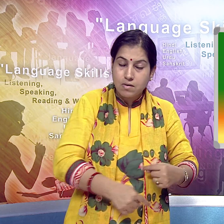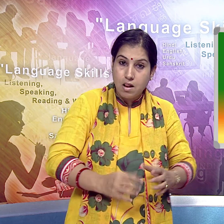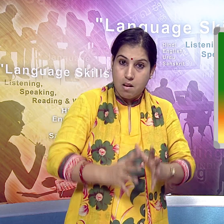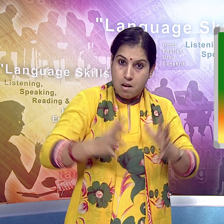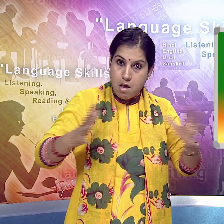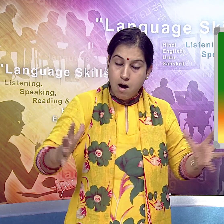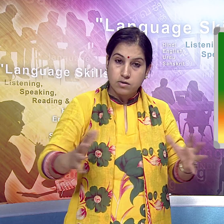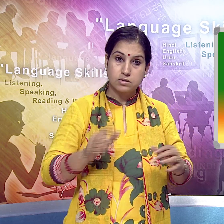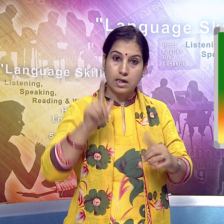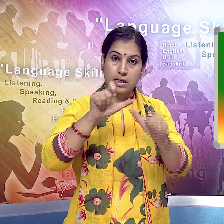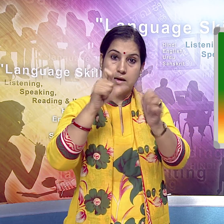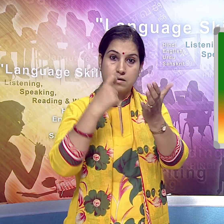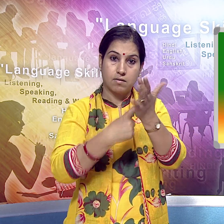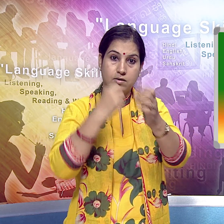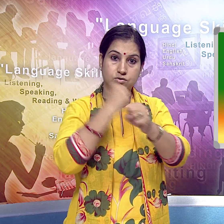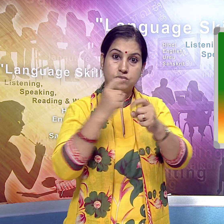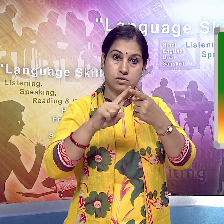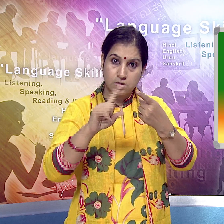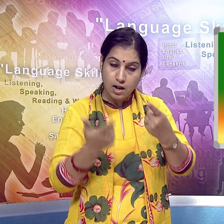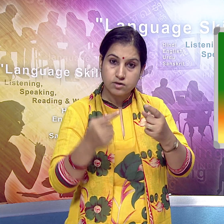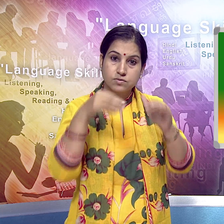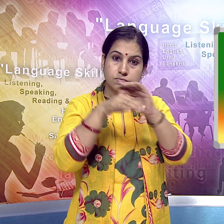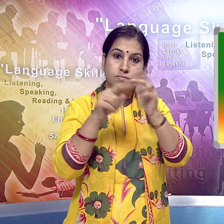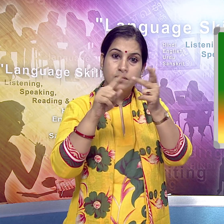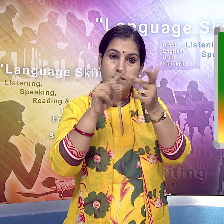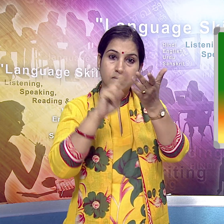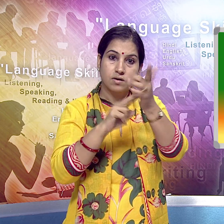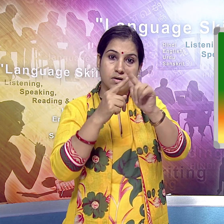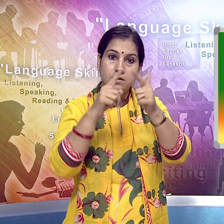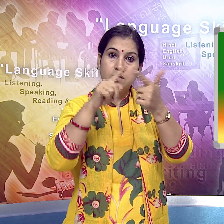colon, but in very small amount,